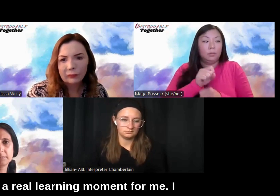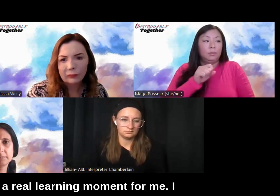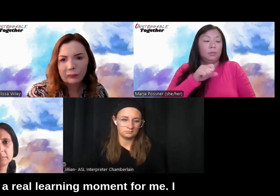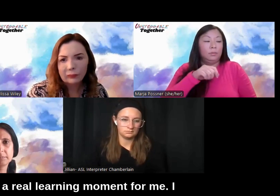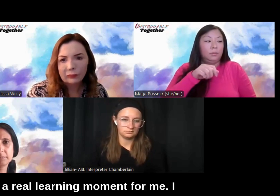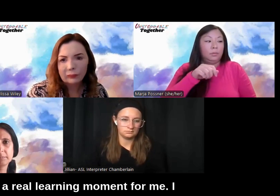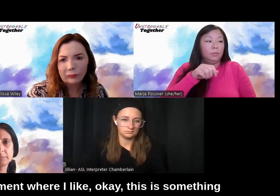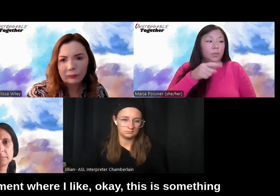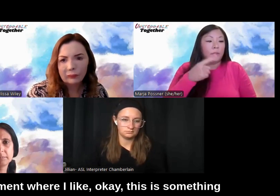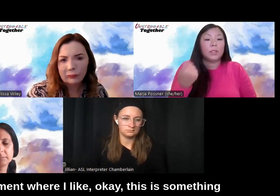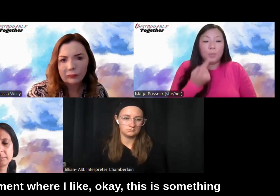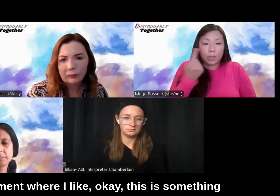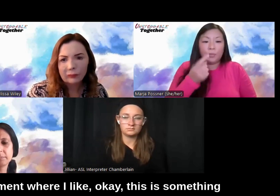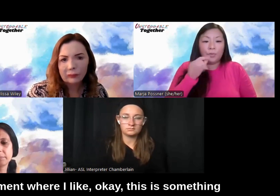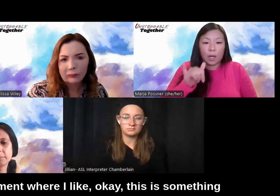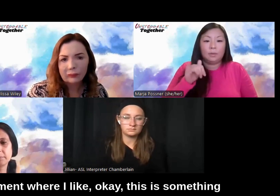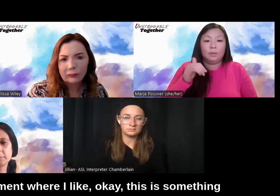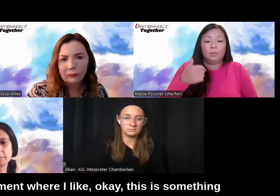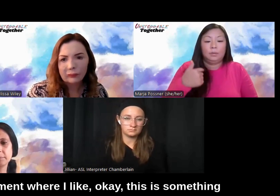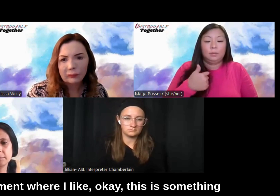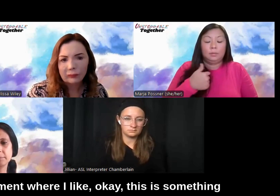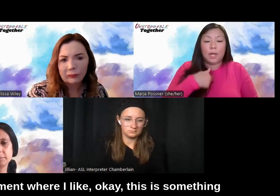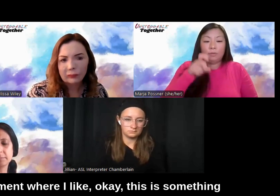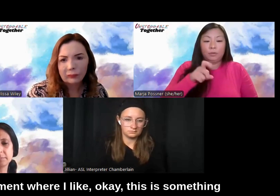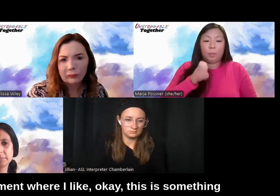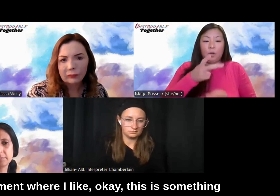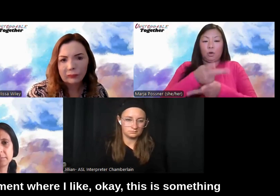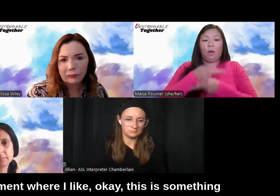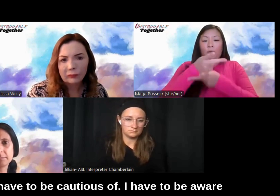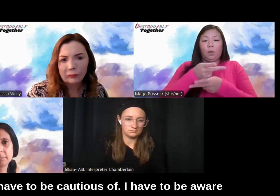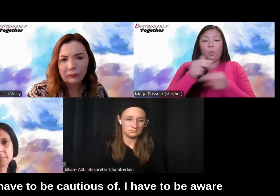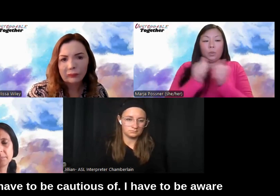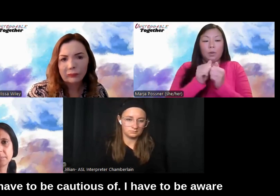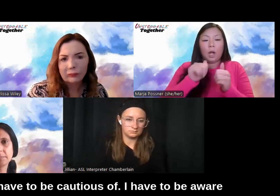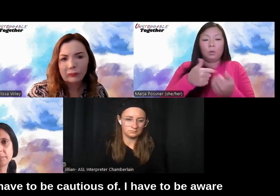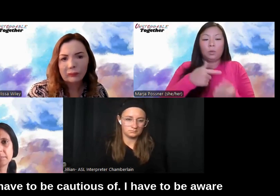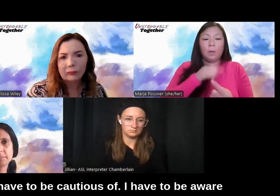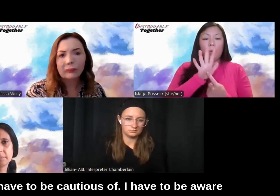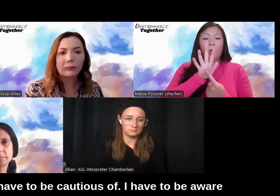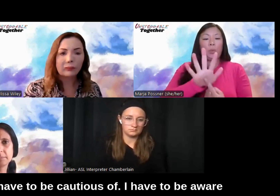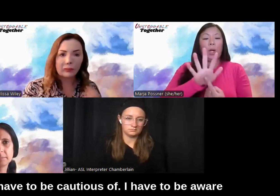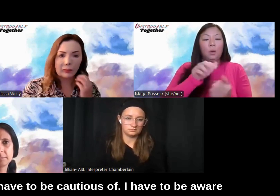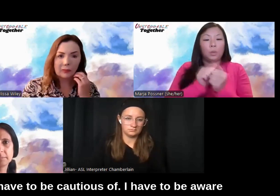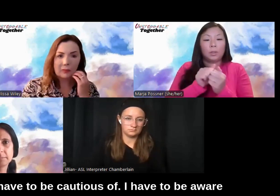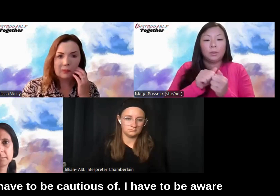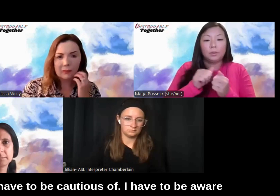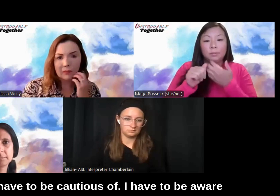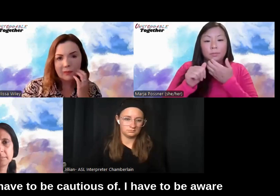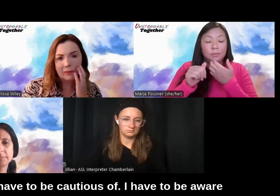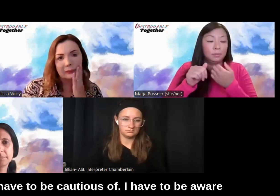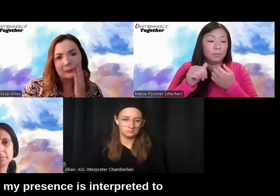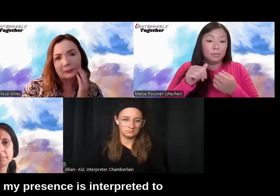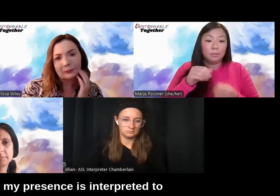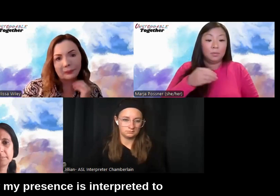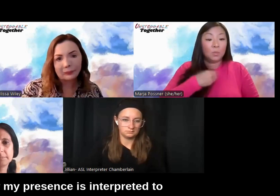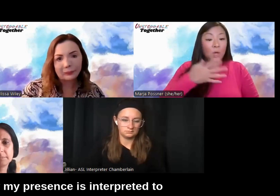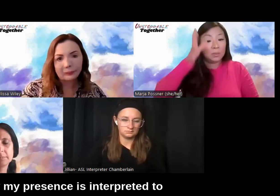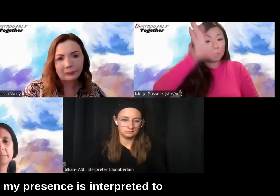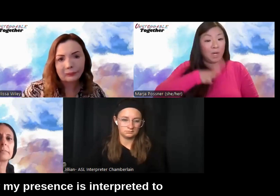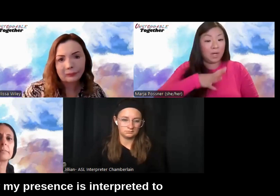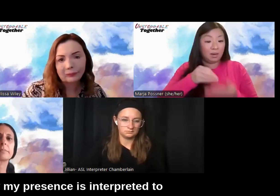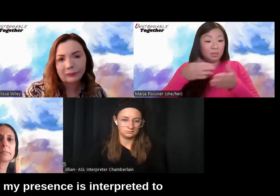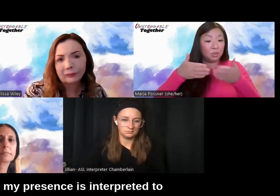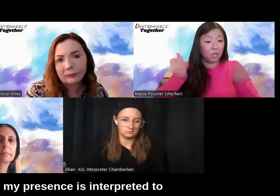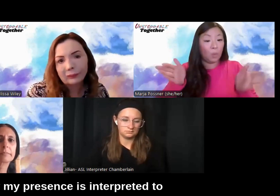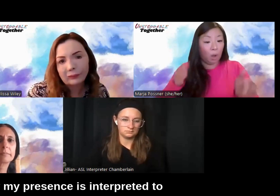learning moment for me. I had kind of a moment where I was like, okay, this is something that I do actually have to be cautious of. I have to be aware of how